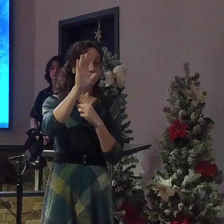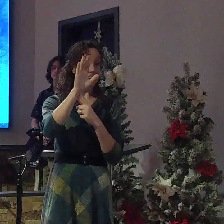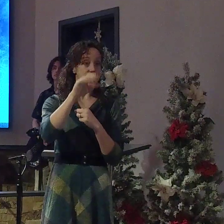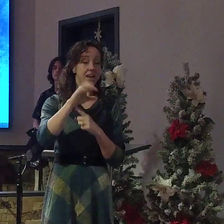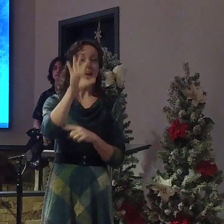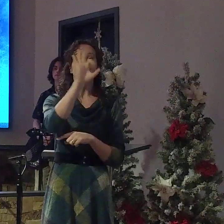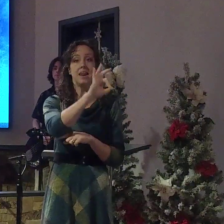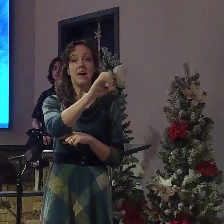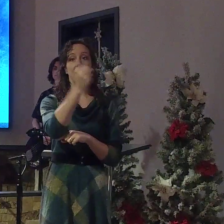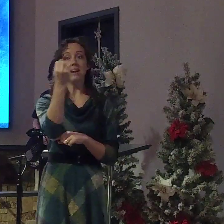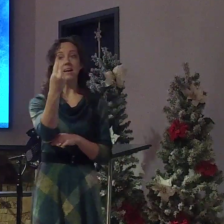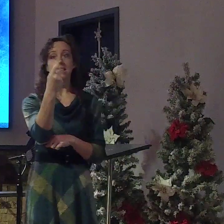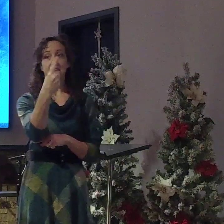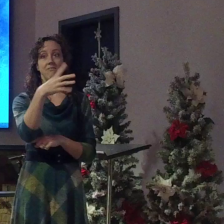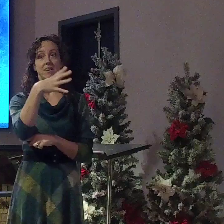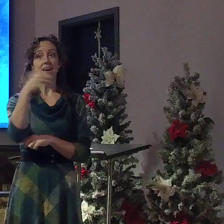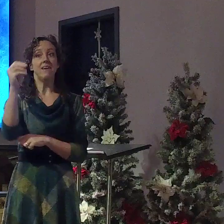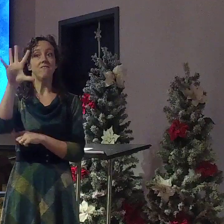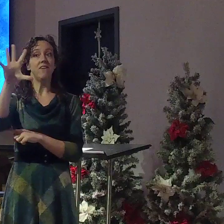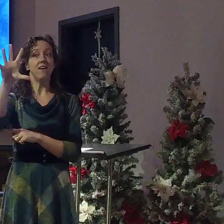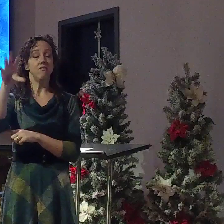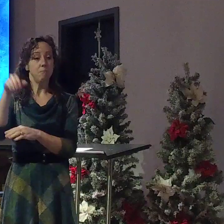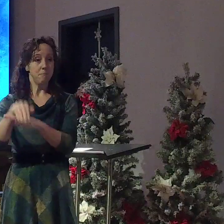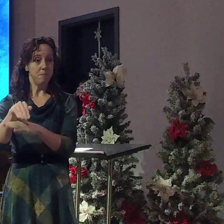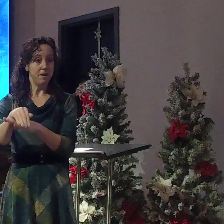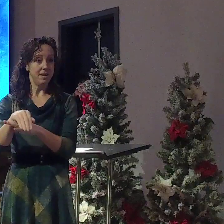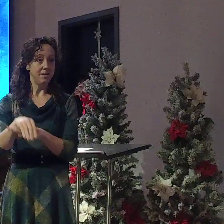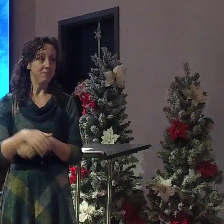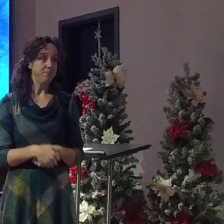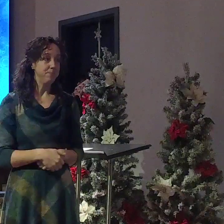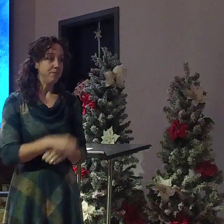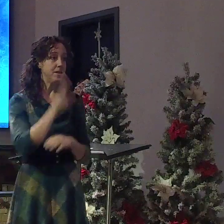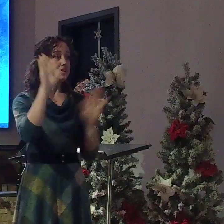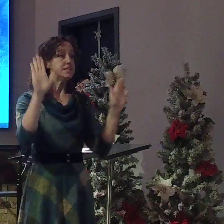night of Walk Through Bethlehem this year. So it has been such a blessing.